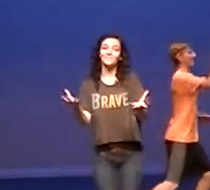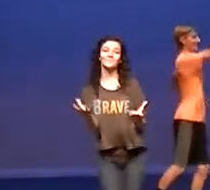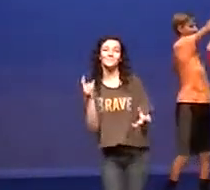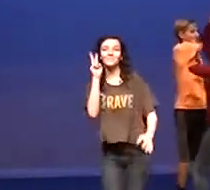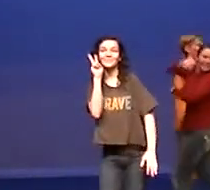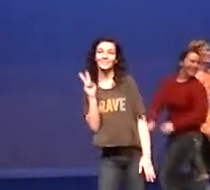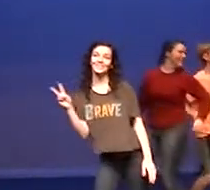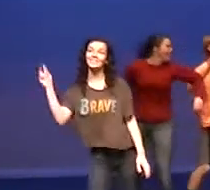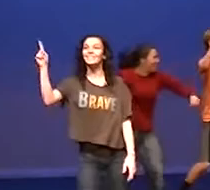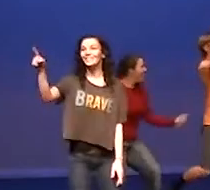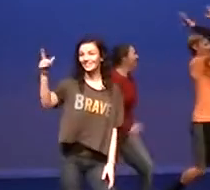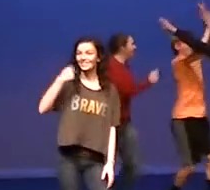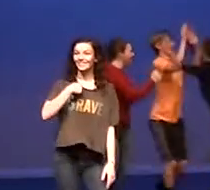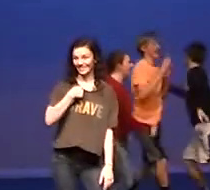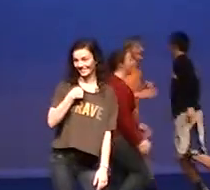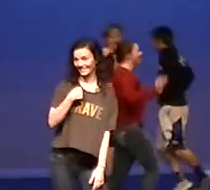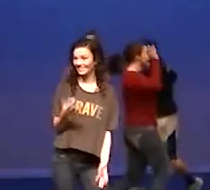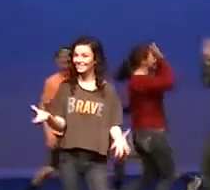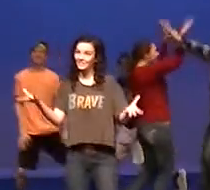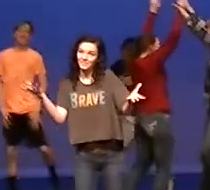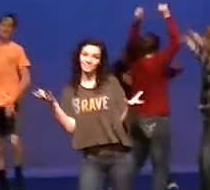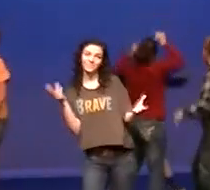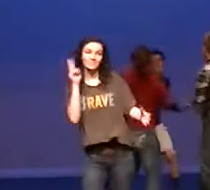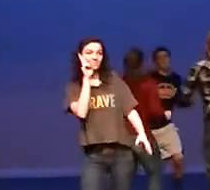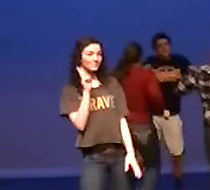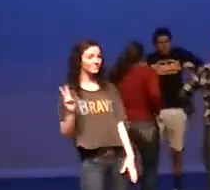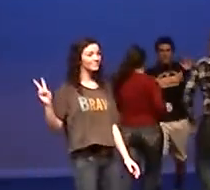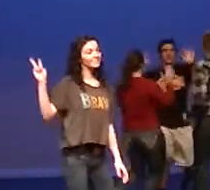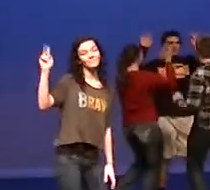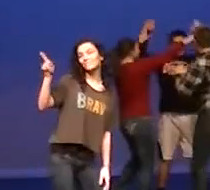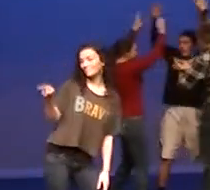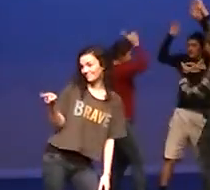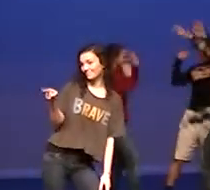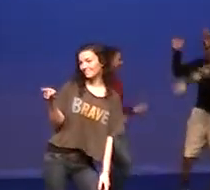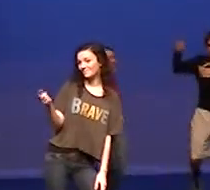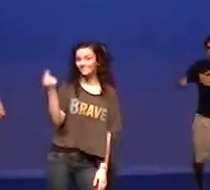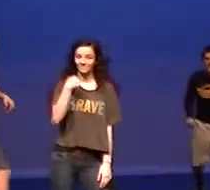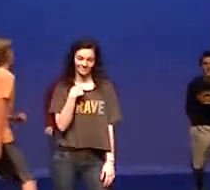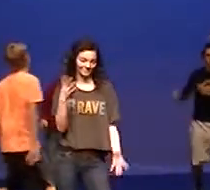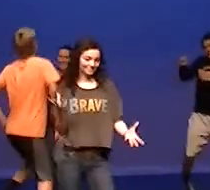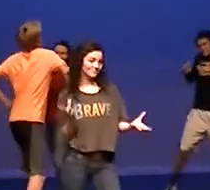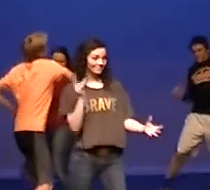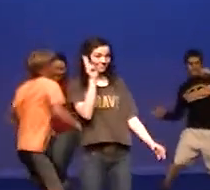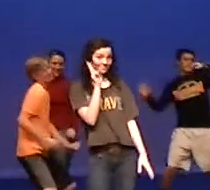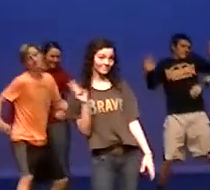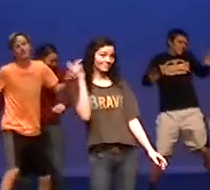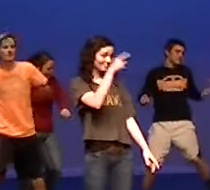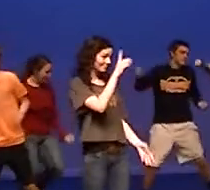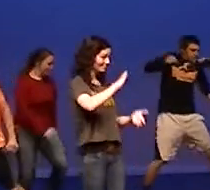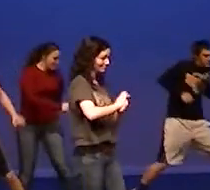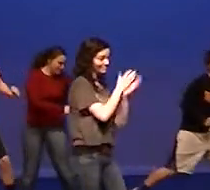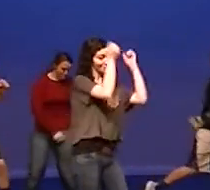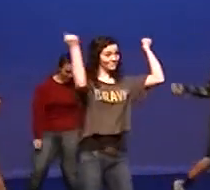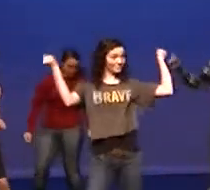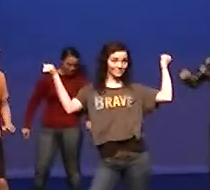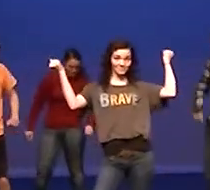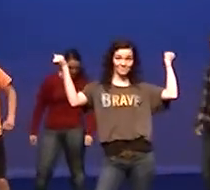wanna see you I just wanna see you I wanna see you be brave